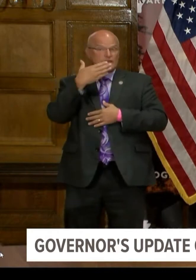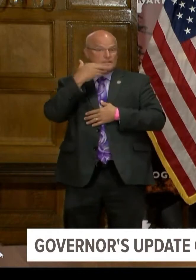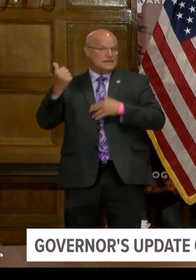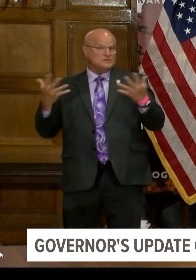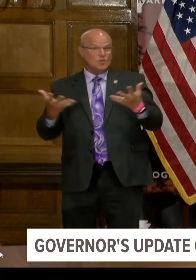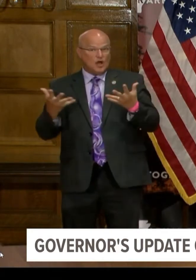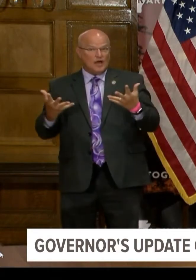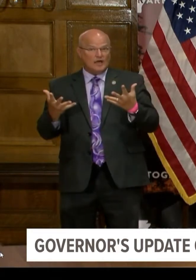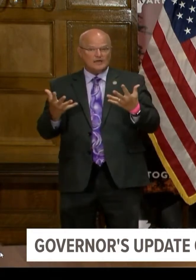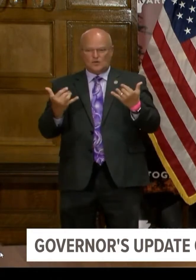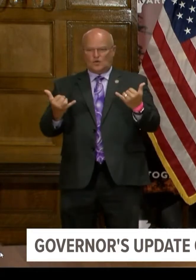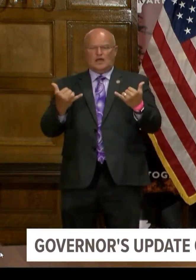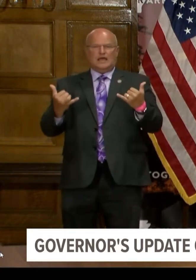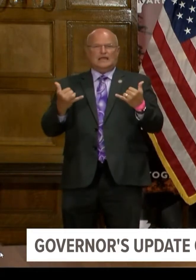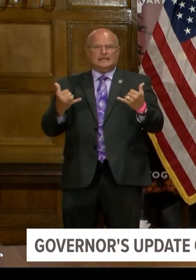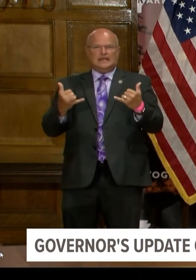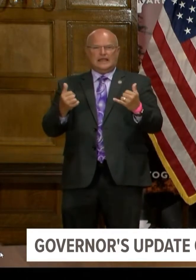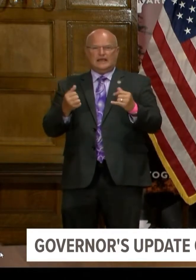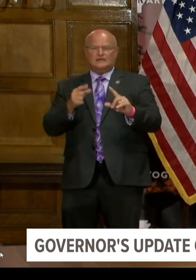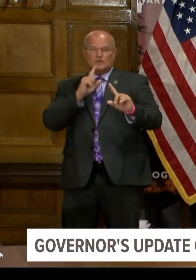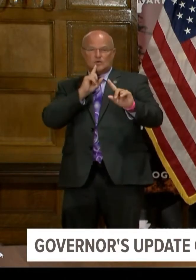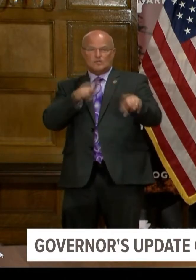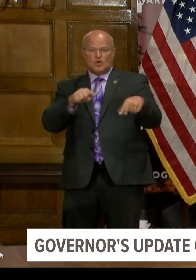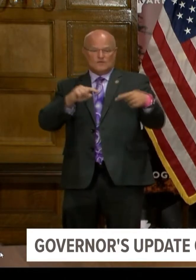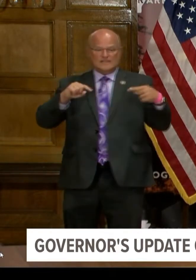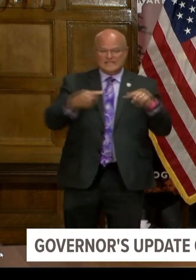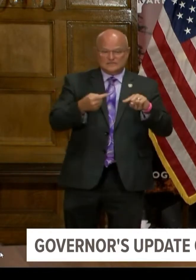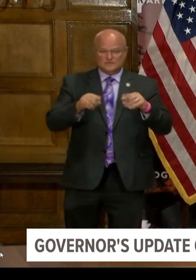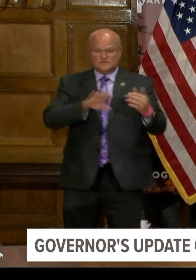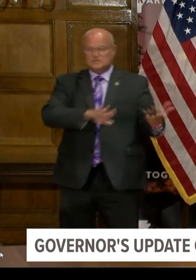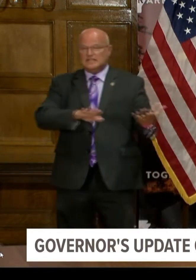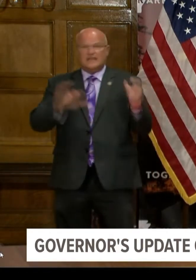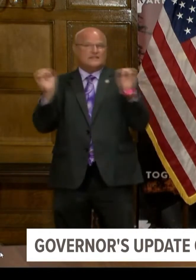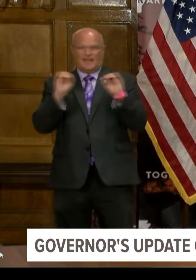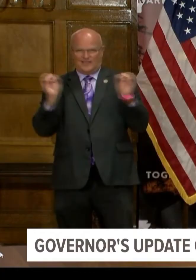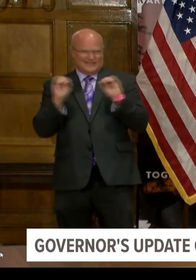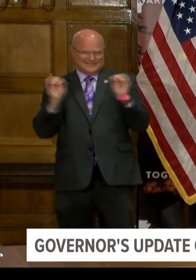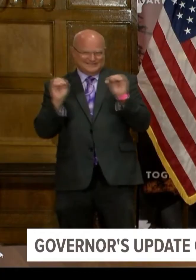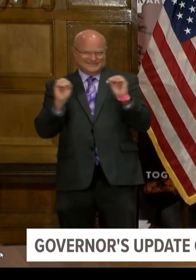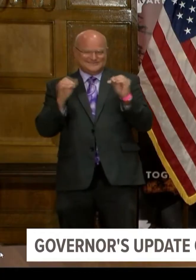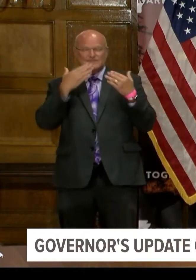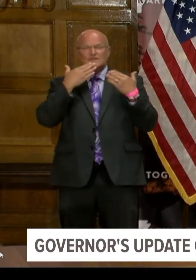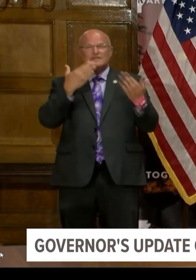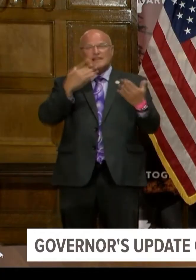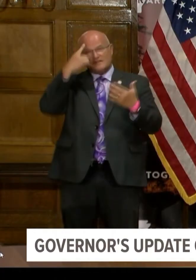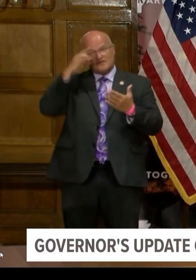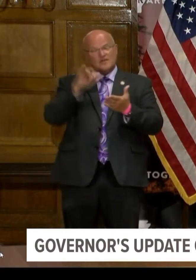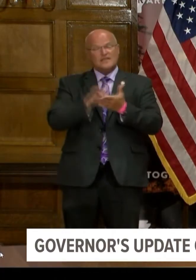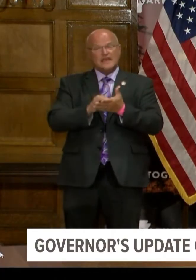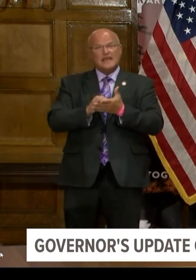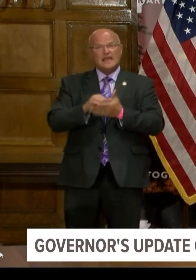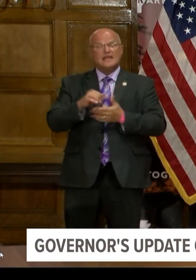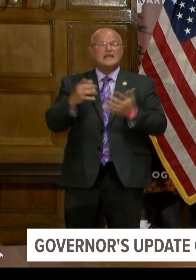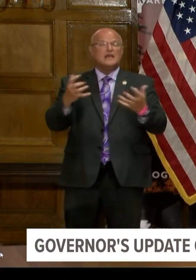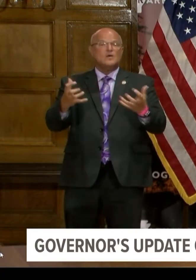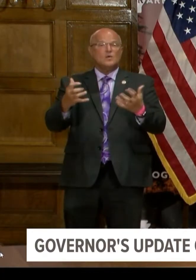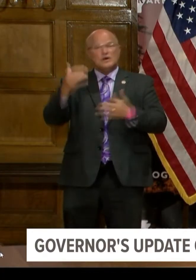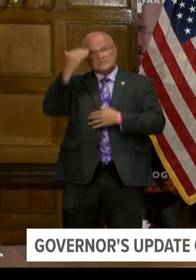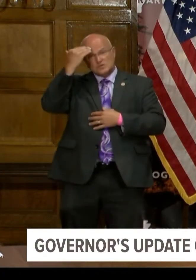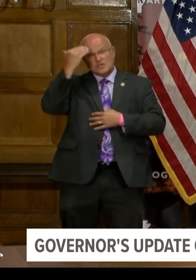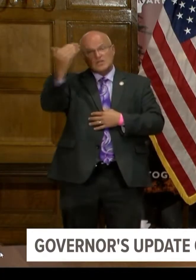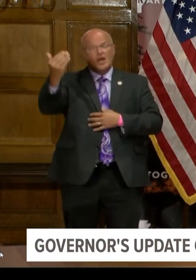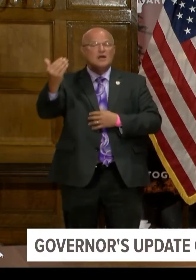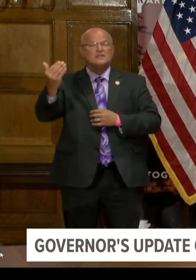is that right now we have not had any reports of injuries or deaths. And so we're thankful for that and wanted to